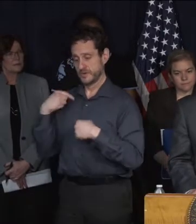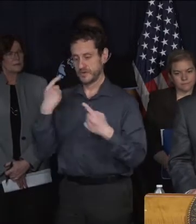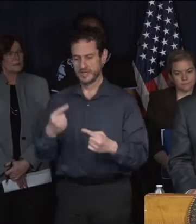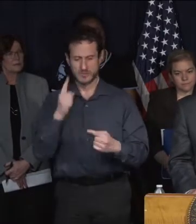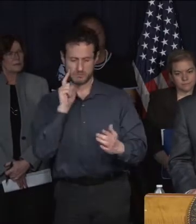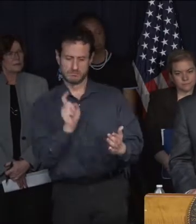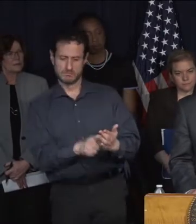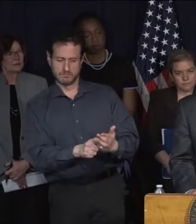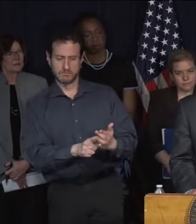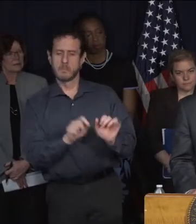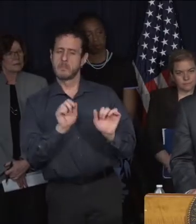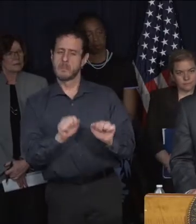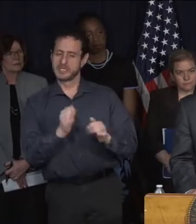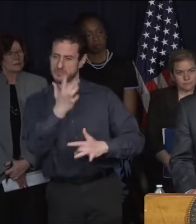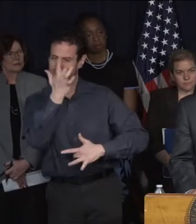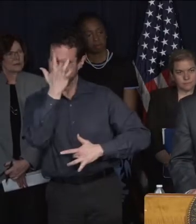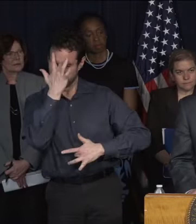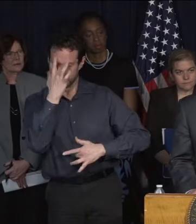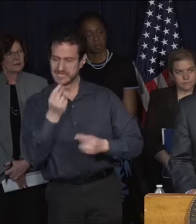and to quickly contain the spread